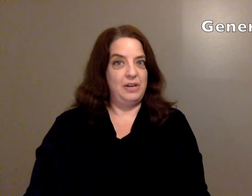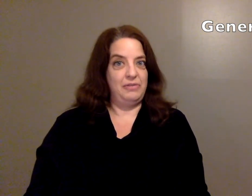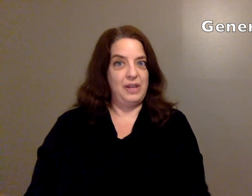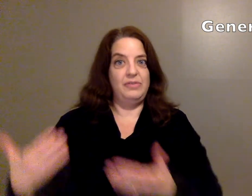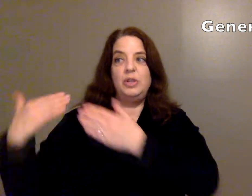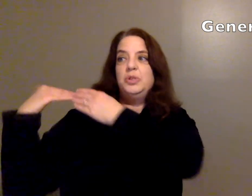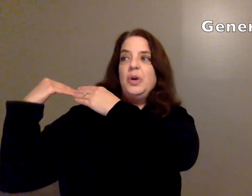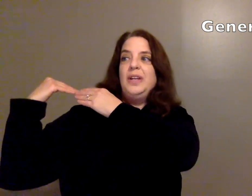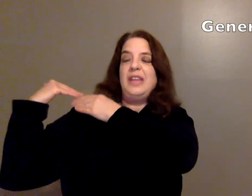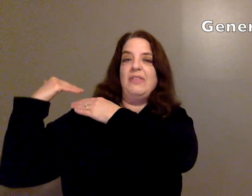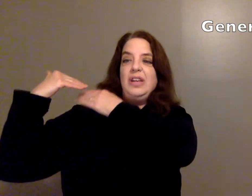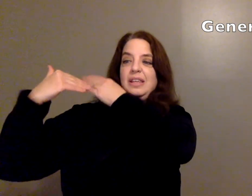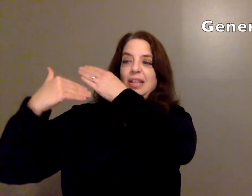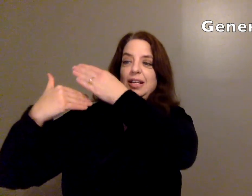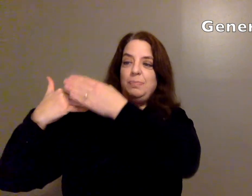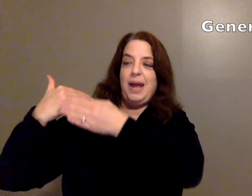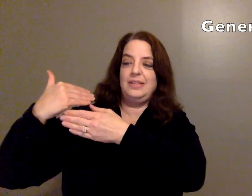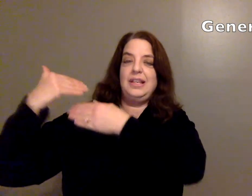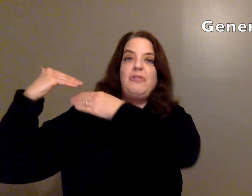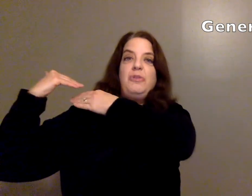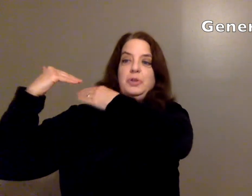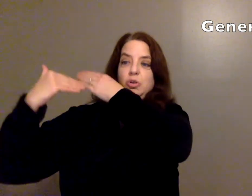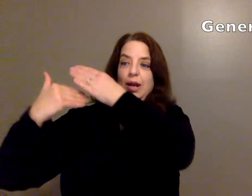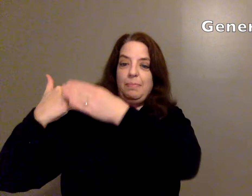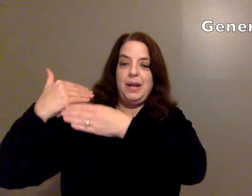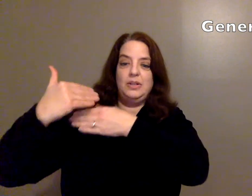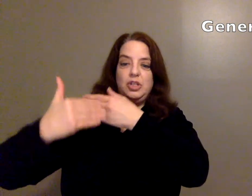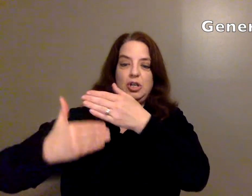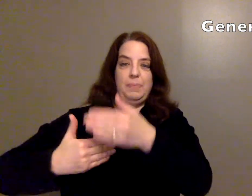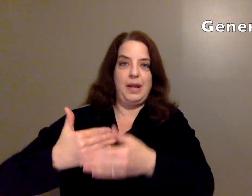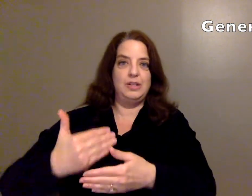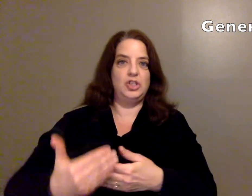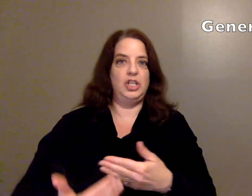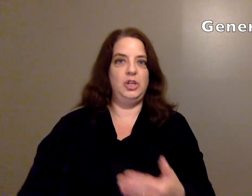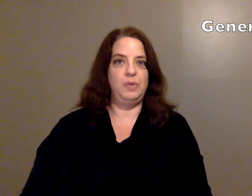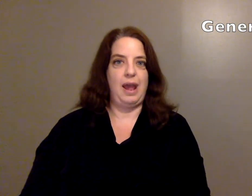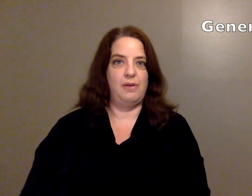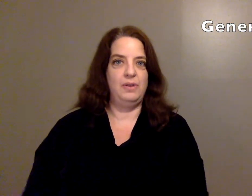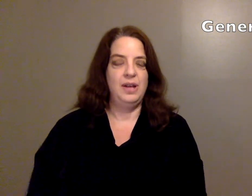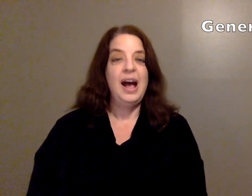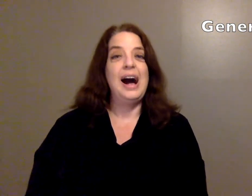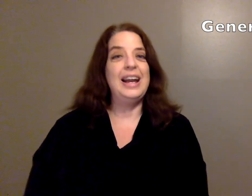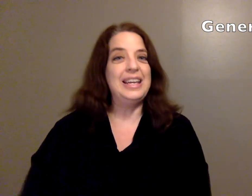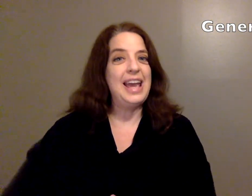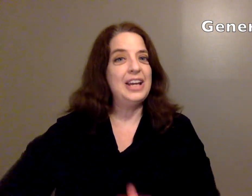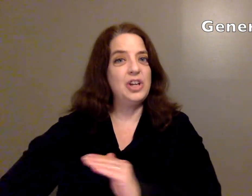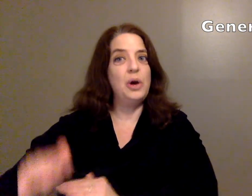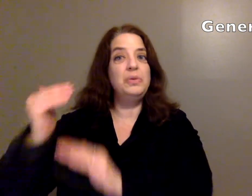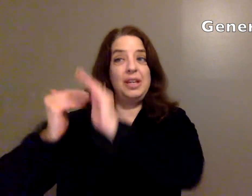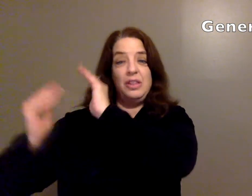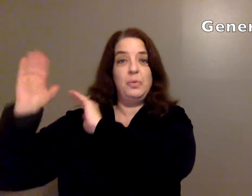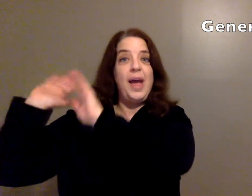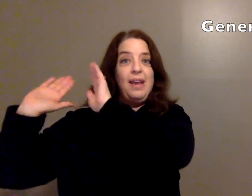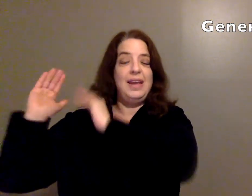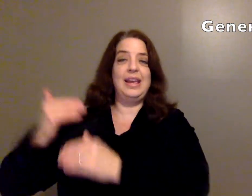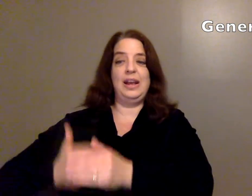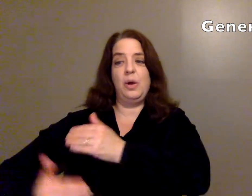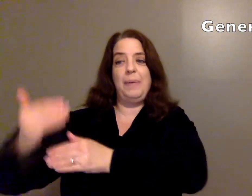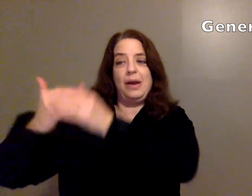front of you. So it's everything that has passed down from your grandparents to your parents to you now. It can go the other way. It can go backwards